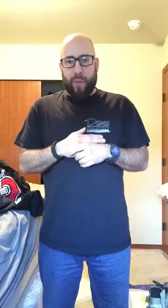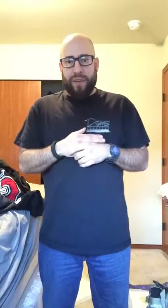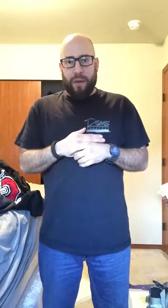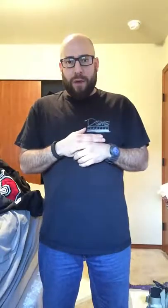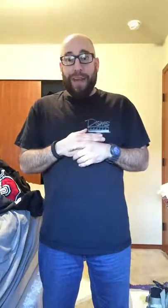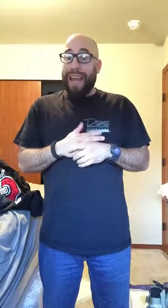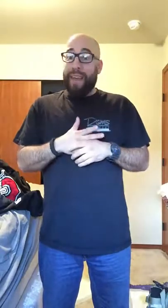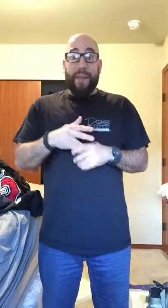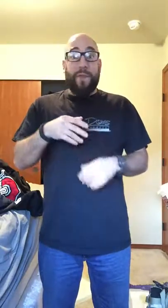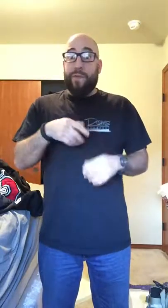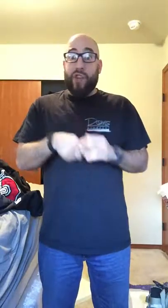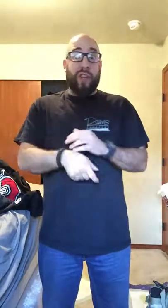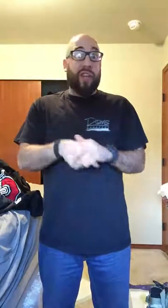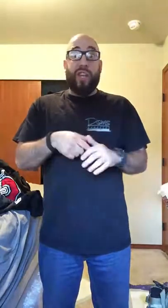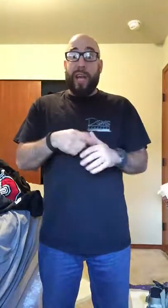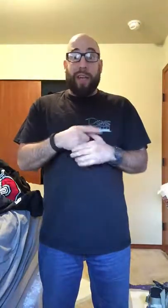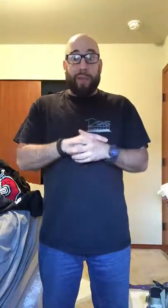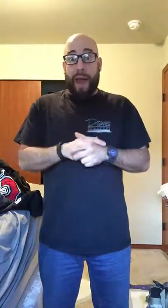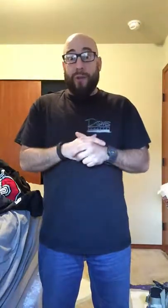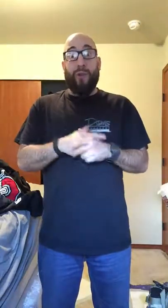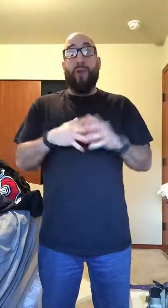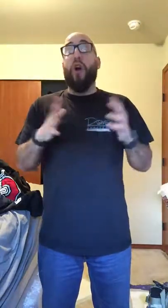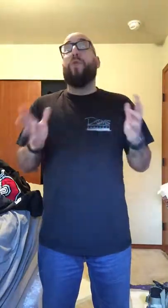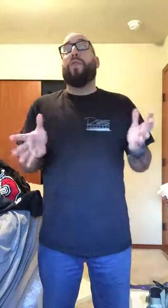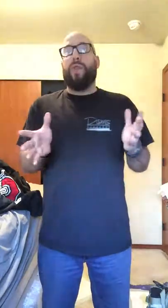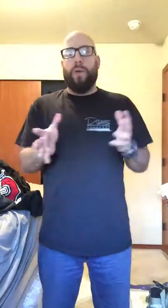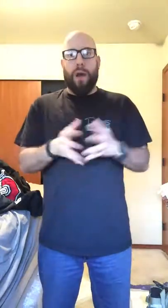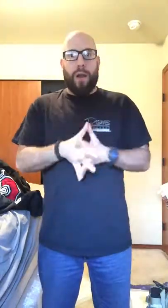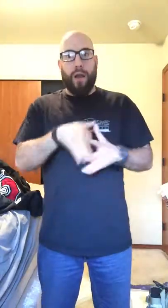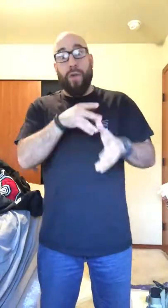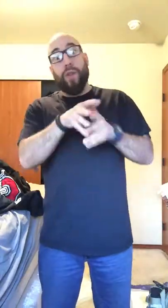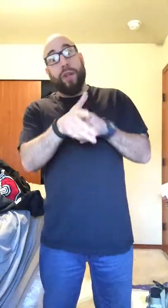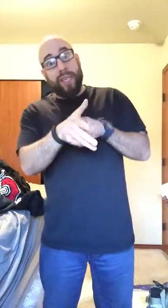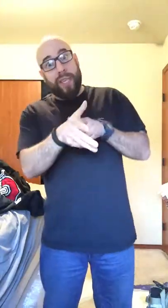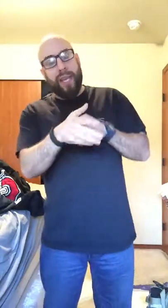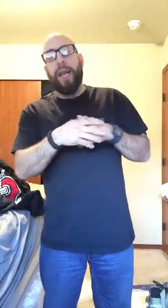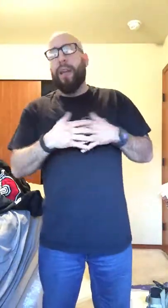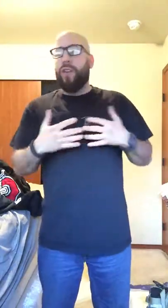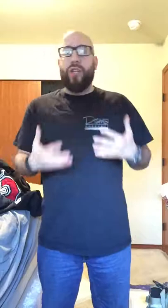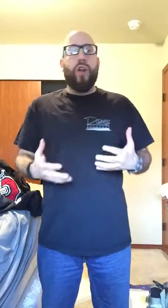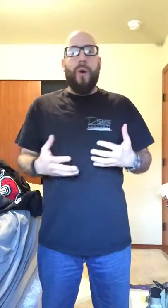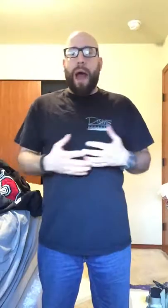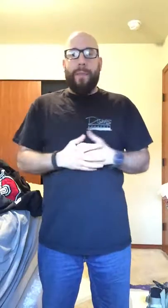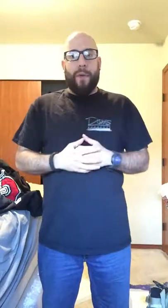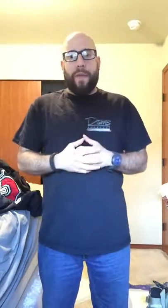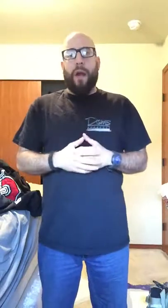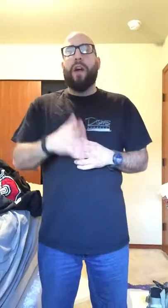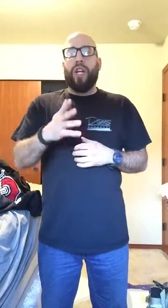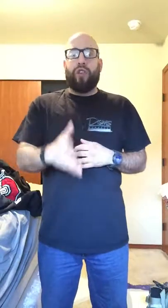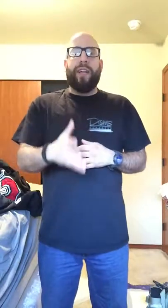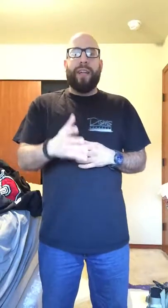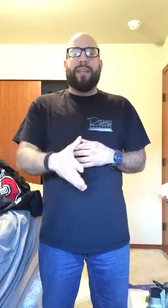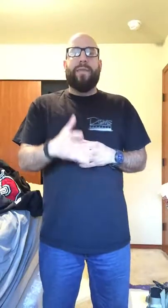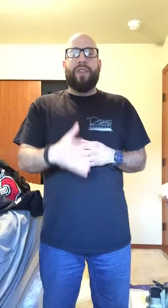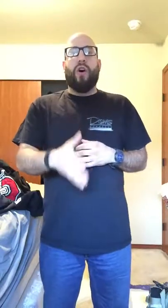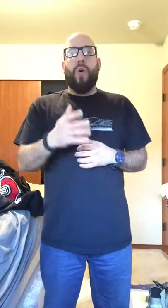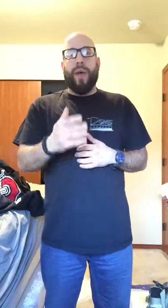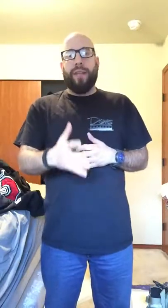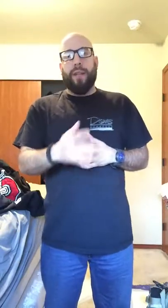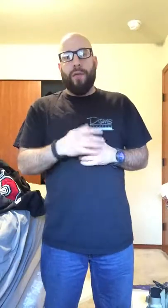always loaded. Even if you've just ejected the round, you know there's no gun in there. You've looked and seen there's no ammo in there. Treat it as if it's always loaded.